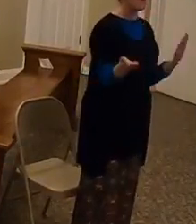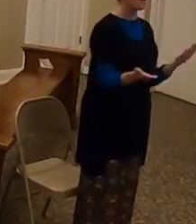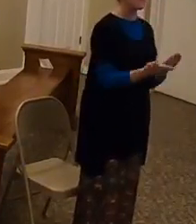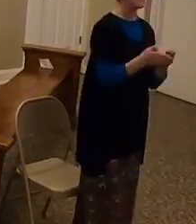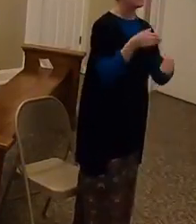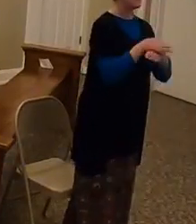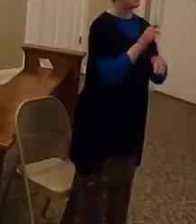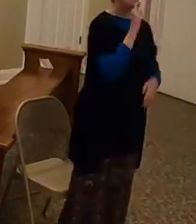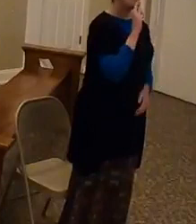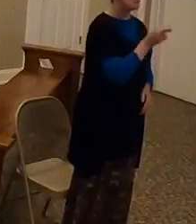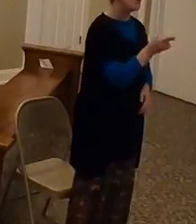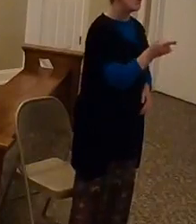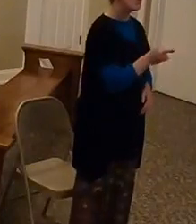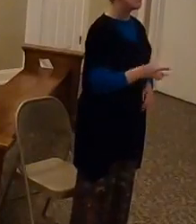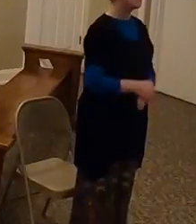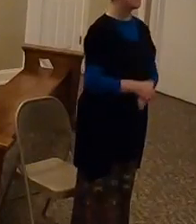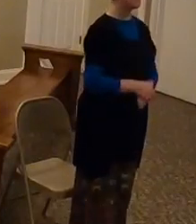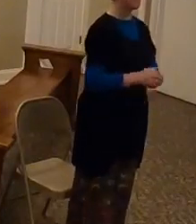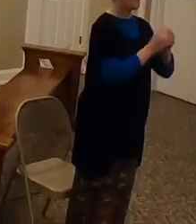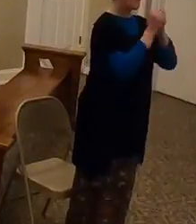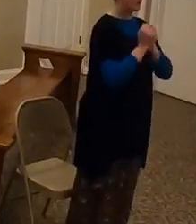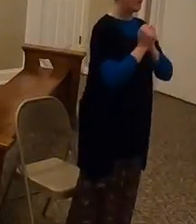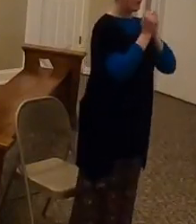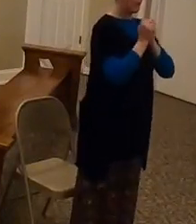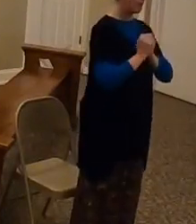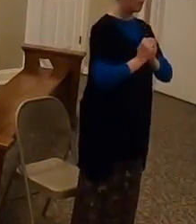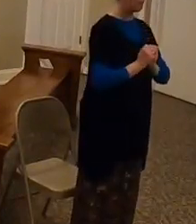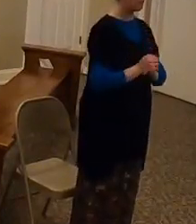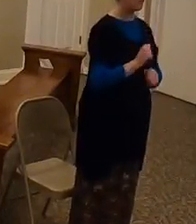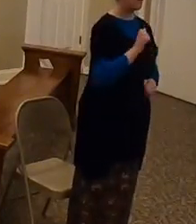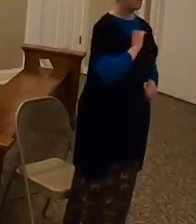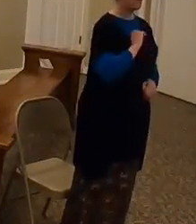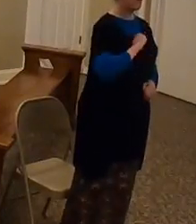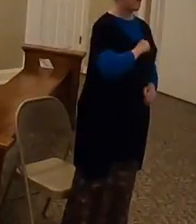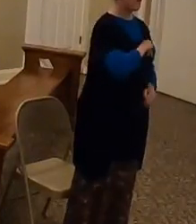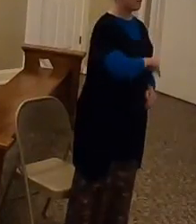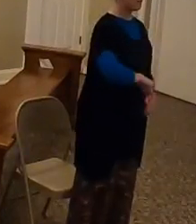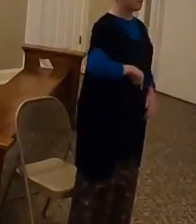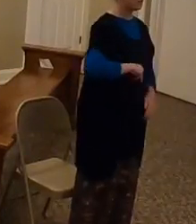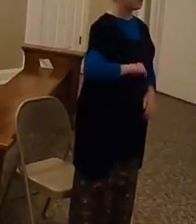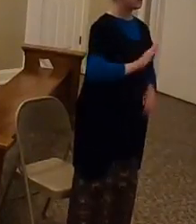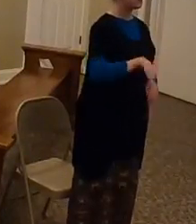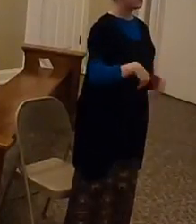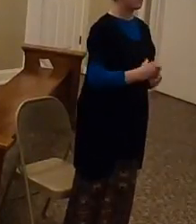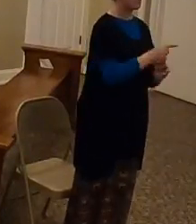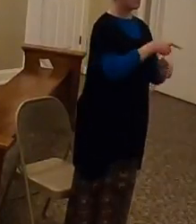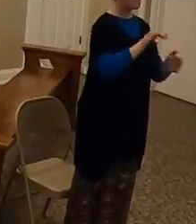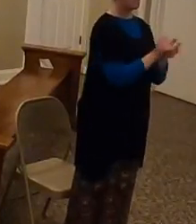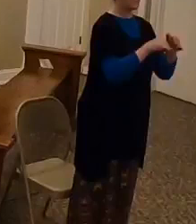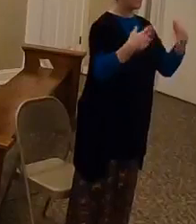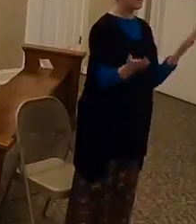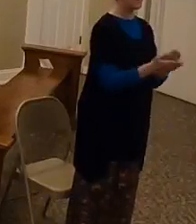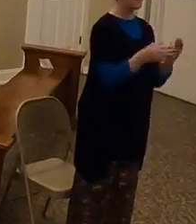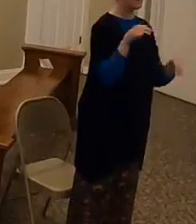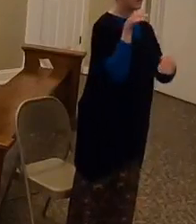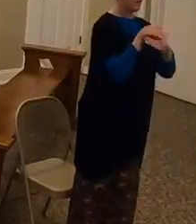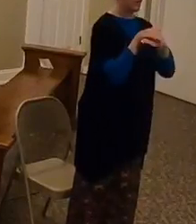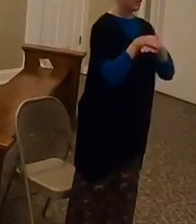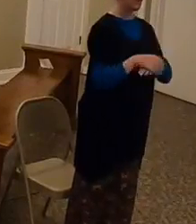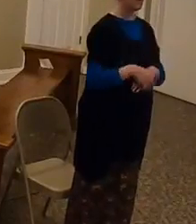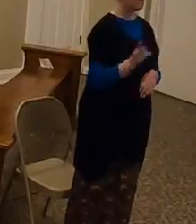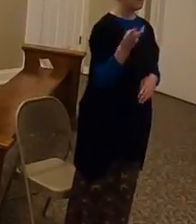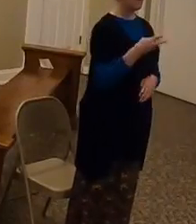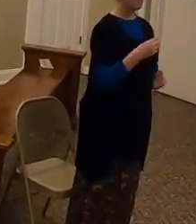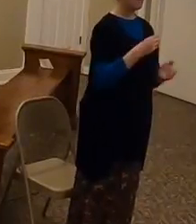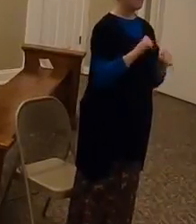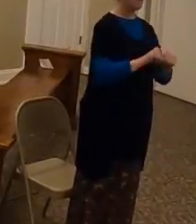Lord tonight, aren't you? Amen, amen, amen. I appreciate everybody that's here tonight. And we're